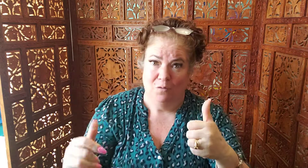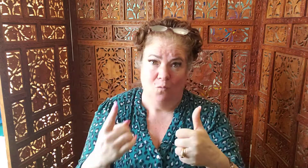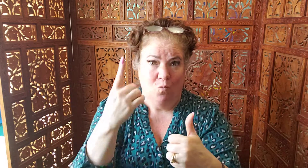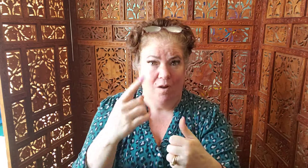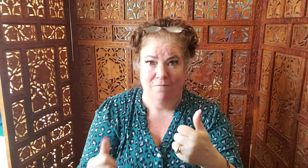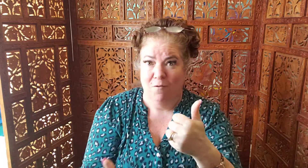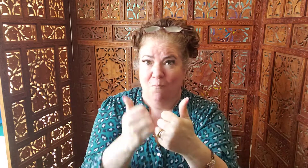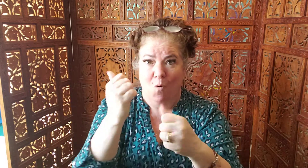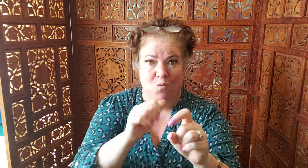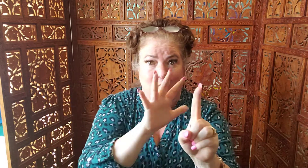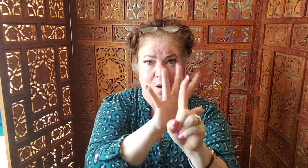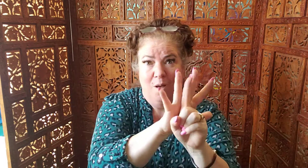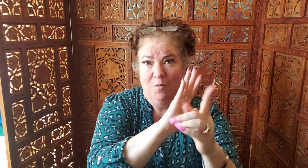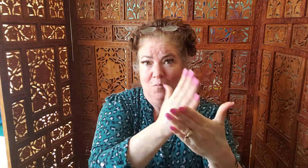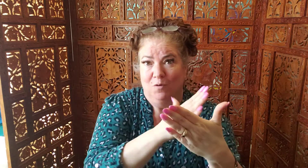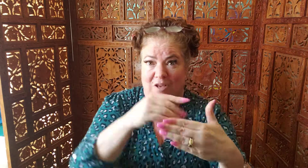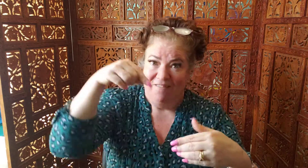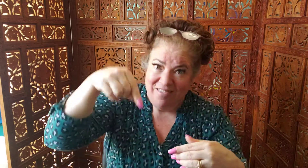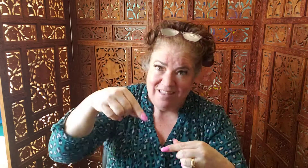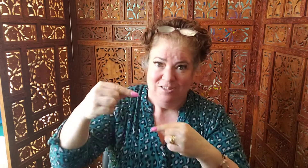of this generation as well.